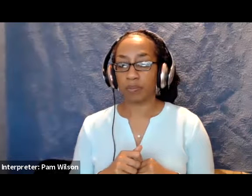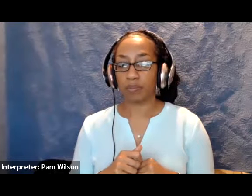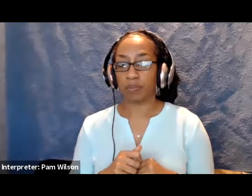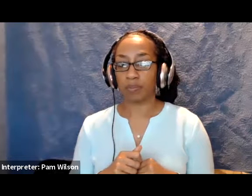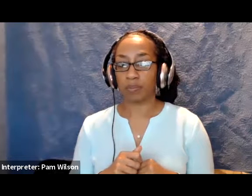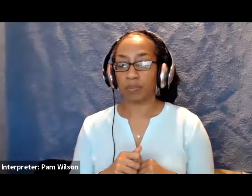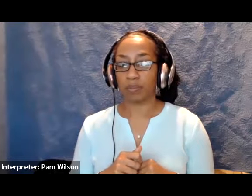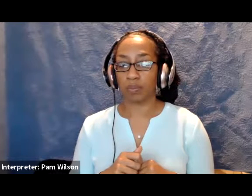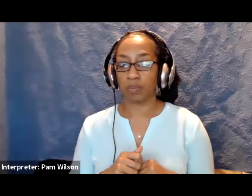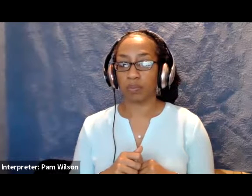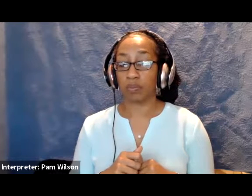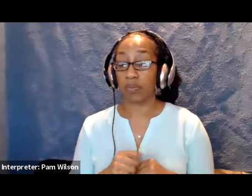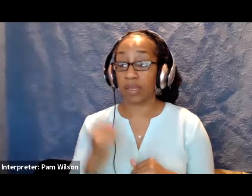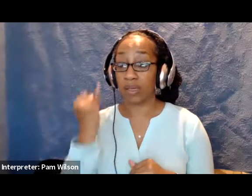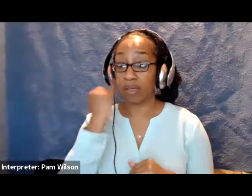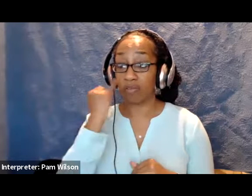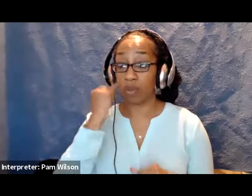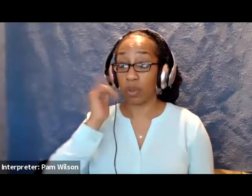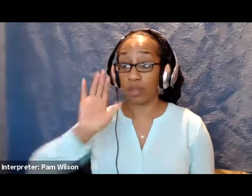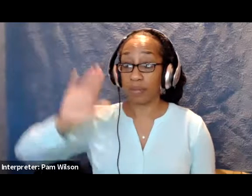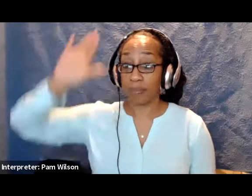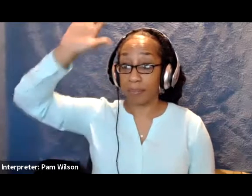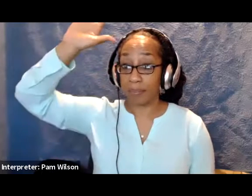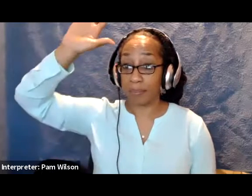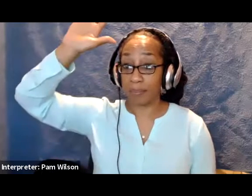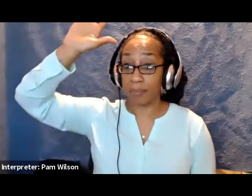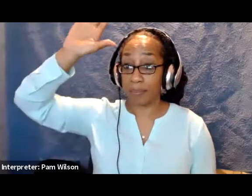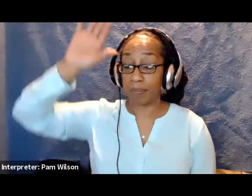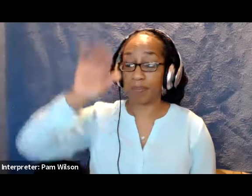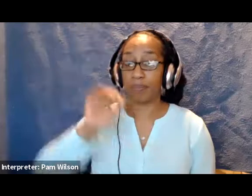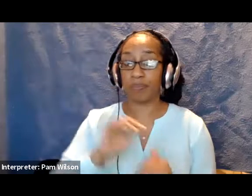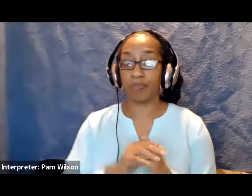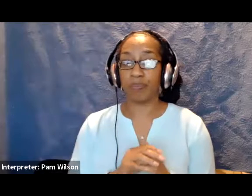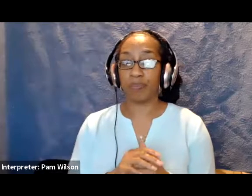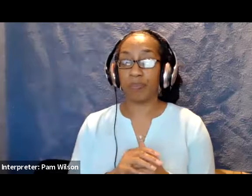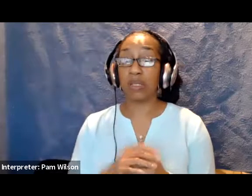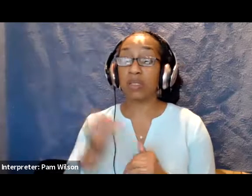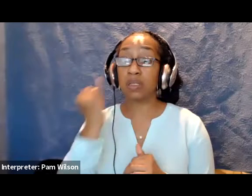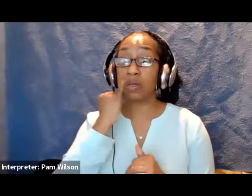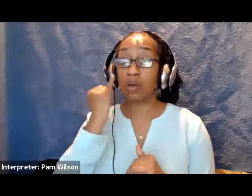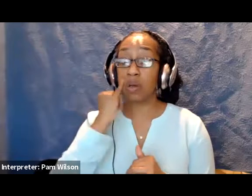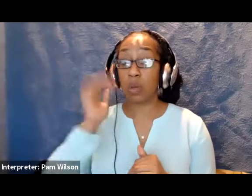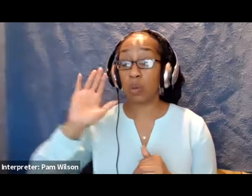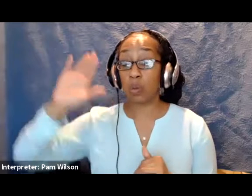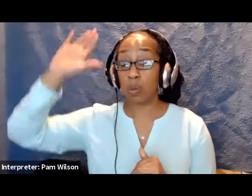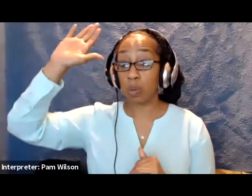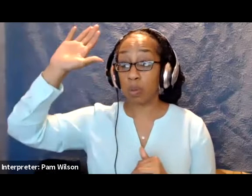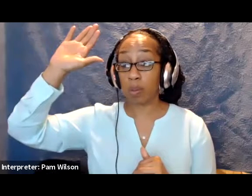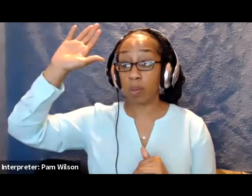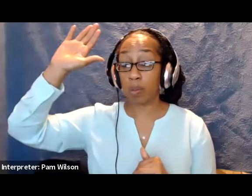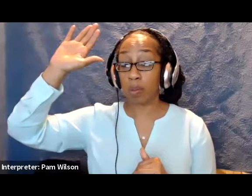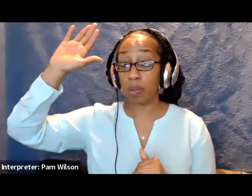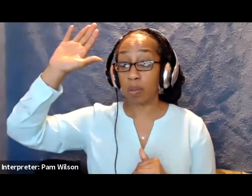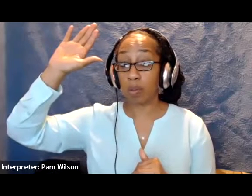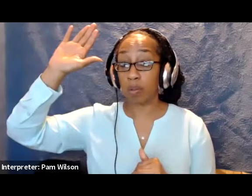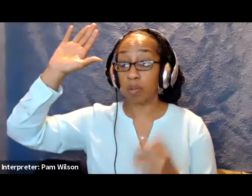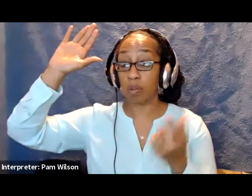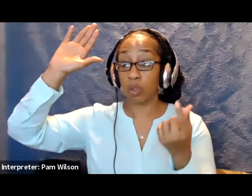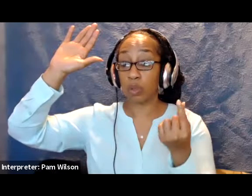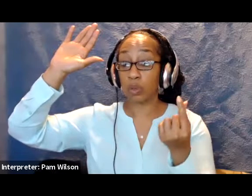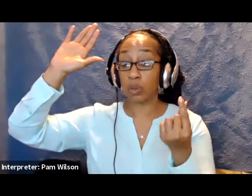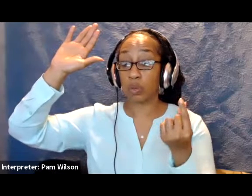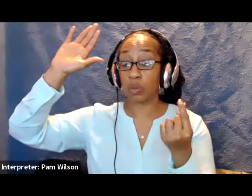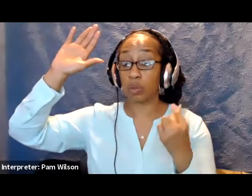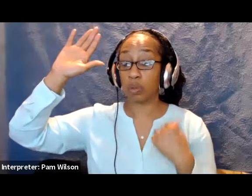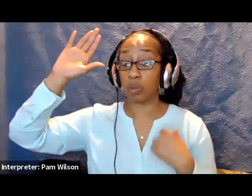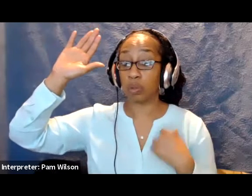Now to raise your hands, here we are. So that was chat. Here, if you want to raise your hand, basically you just click